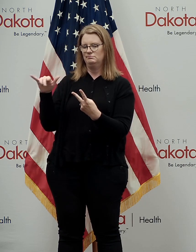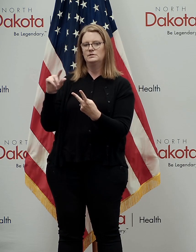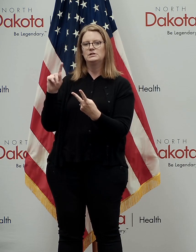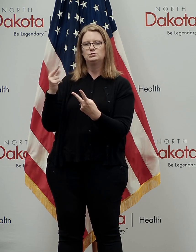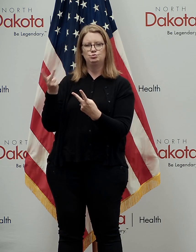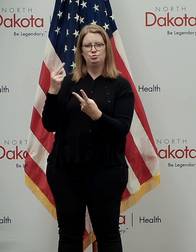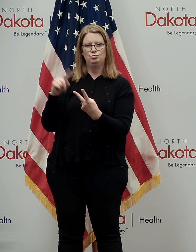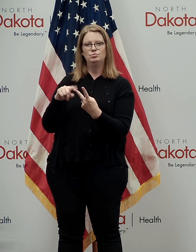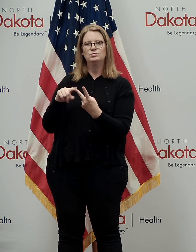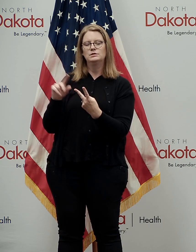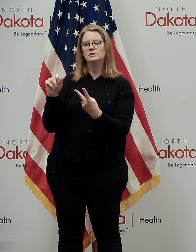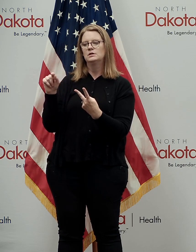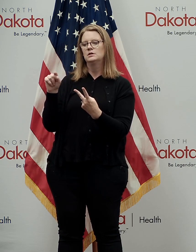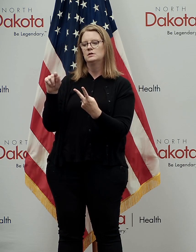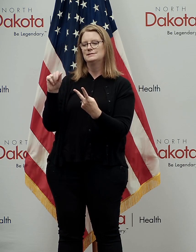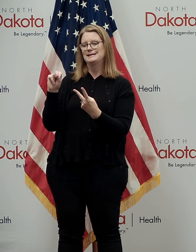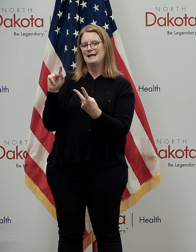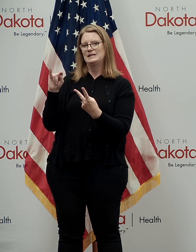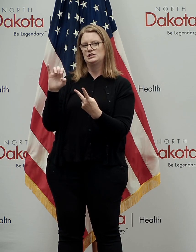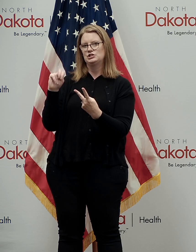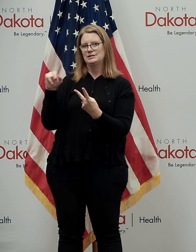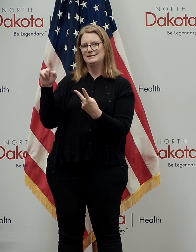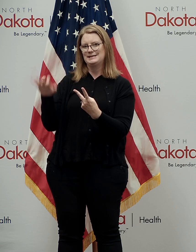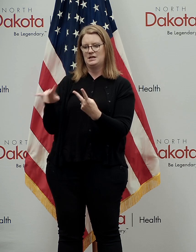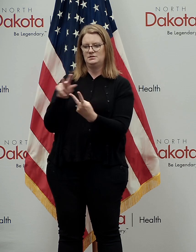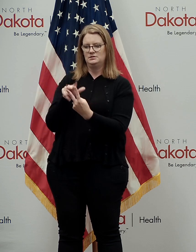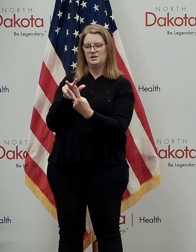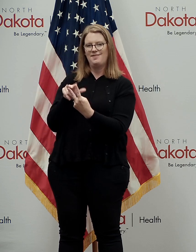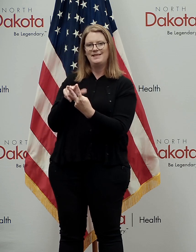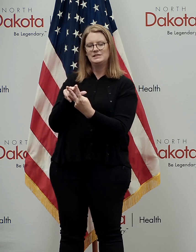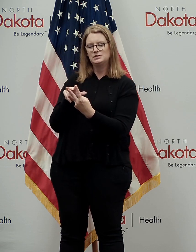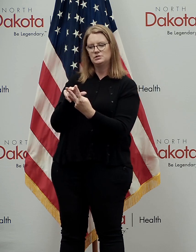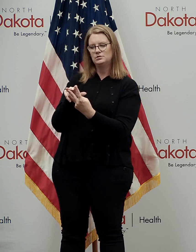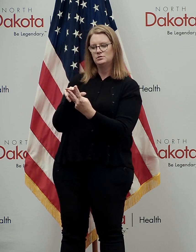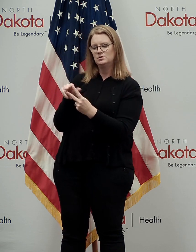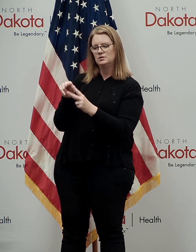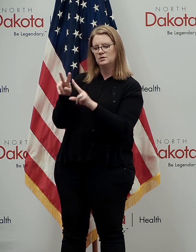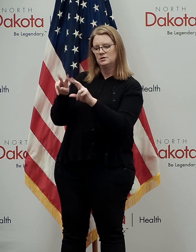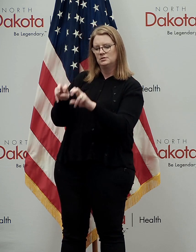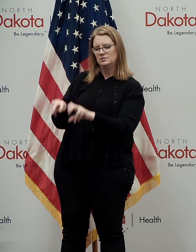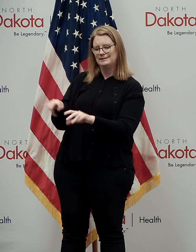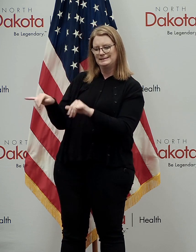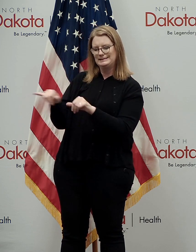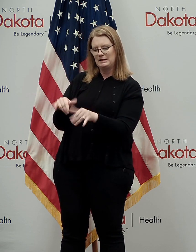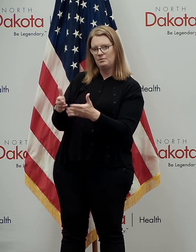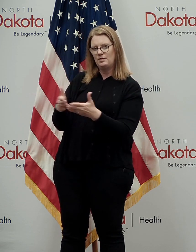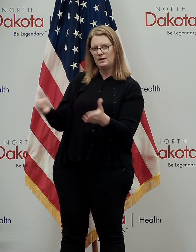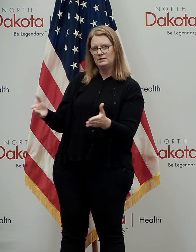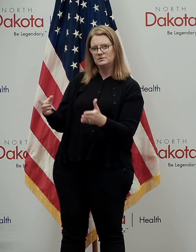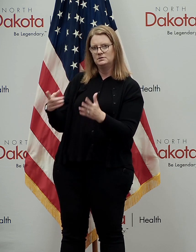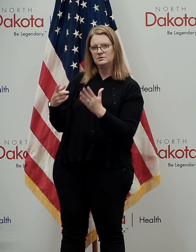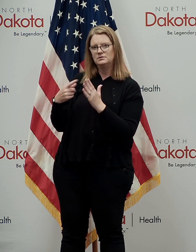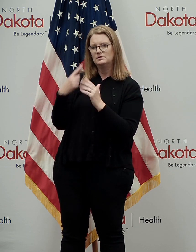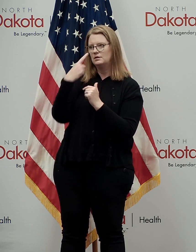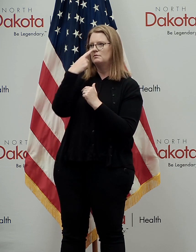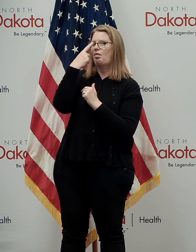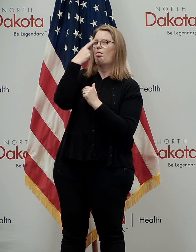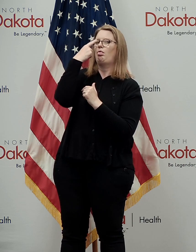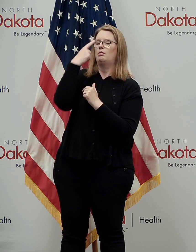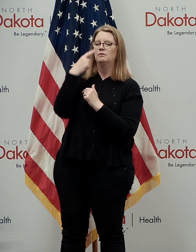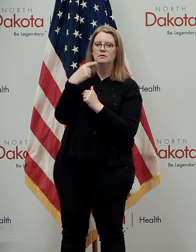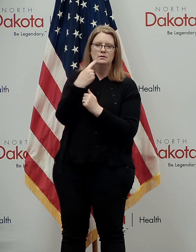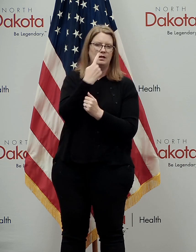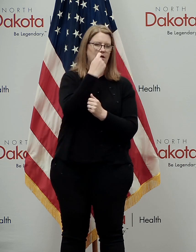test. They are tests that look at similar things that we do in our state lab. It is a sample that goes through the nose,